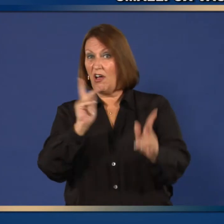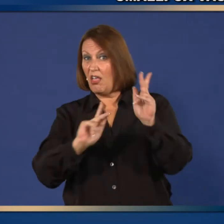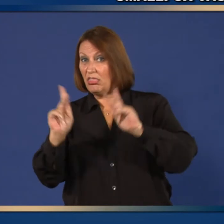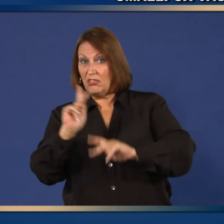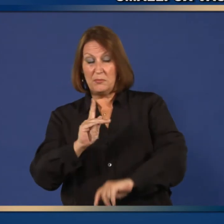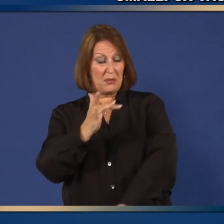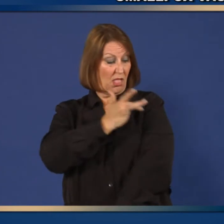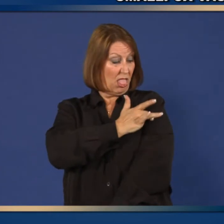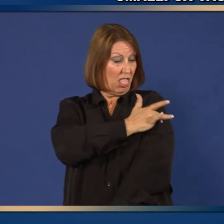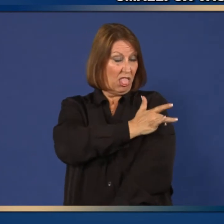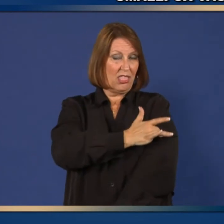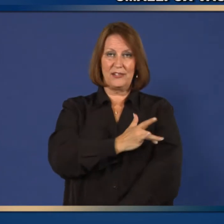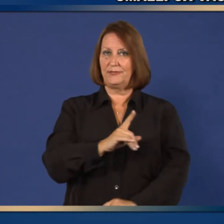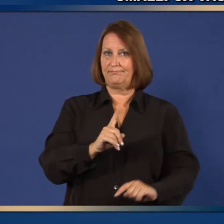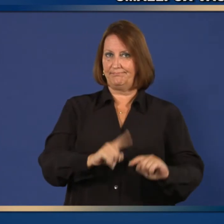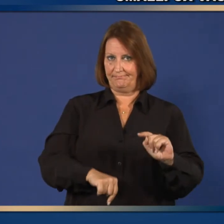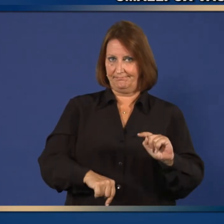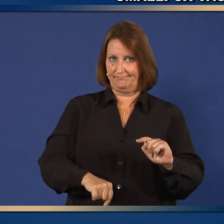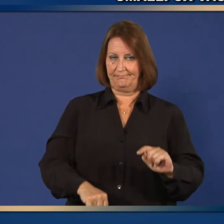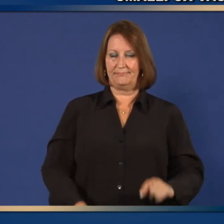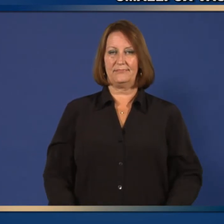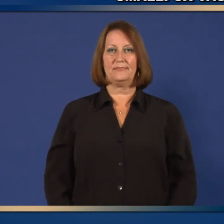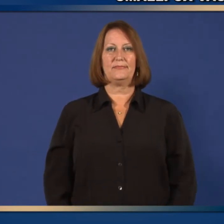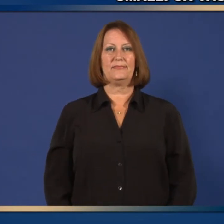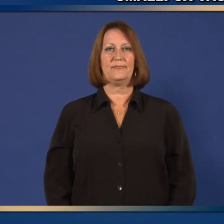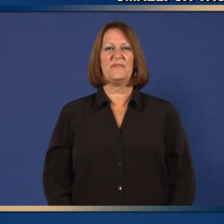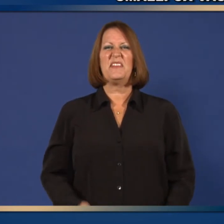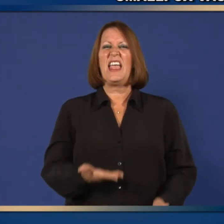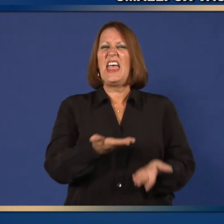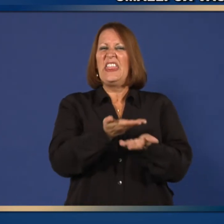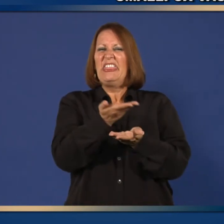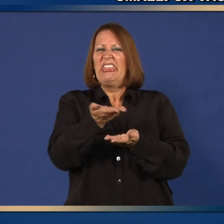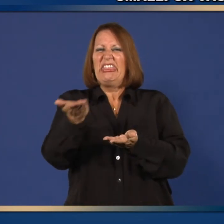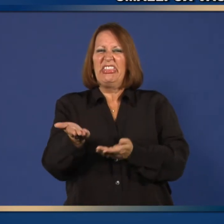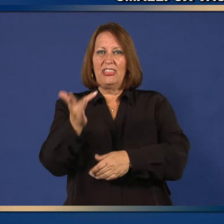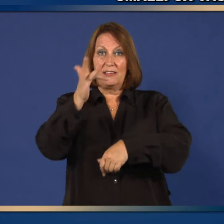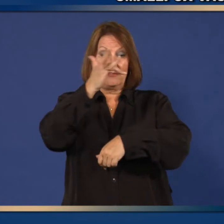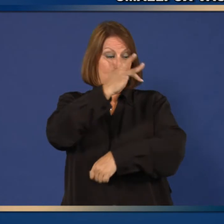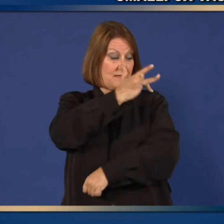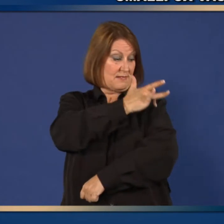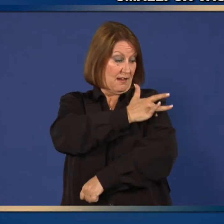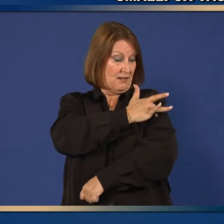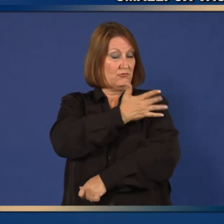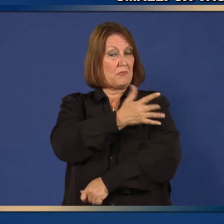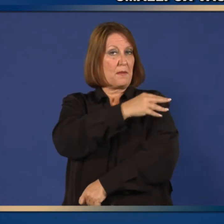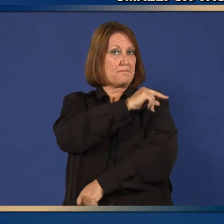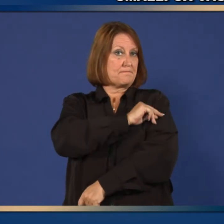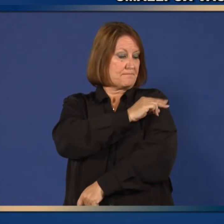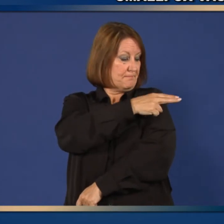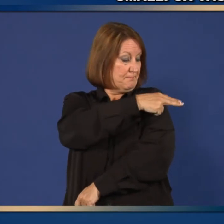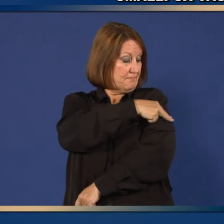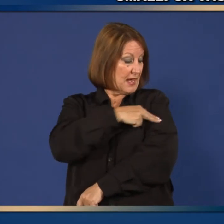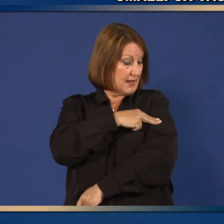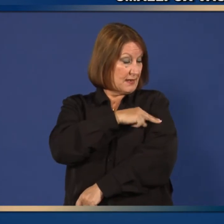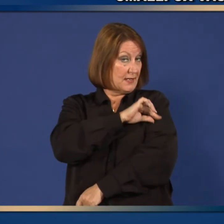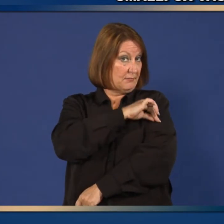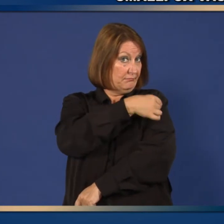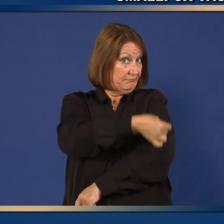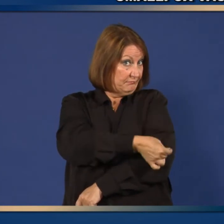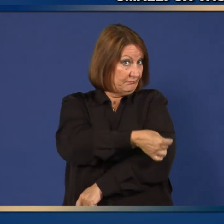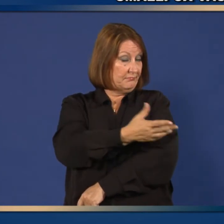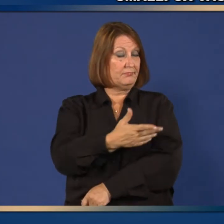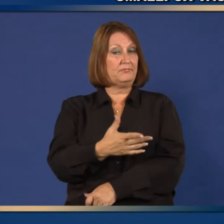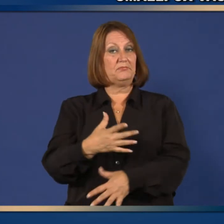Do not let others touch the site or items that have touched it, such as bandages,